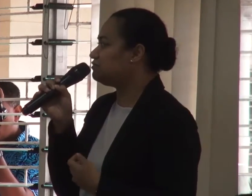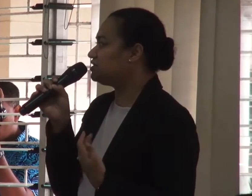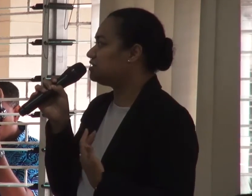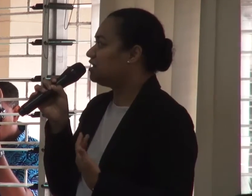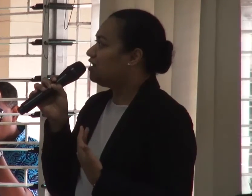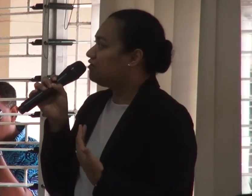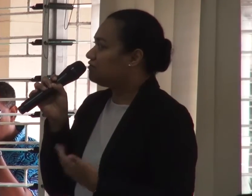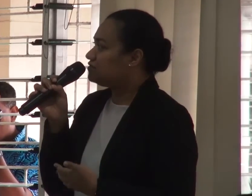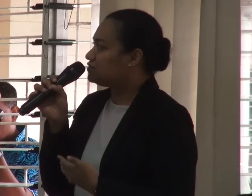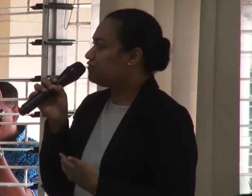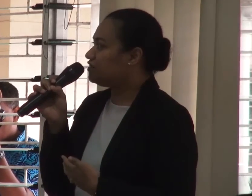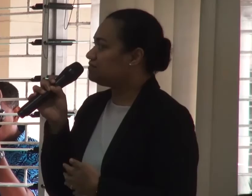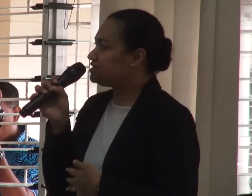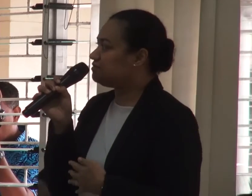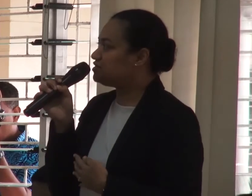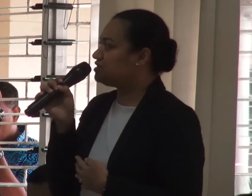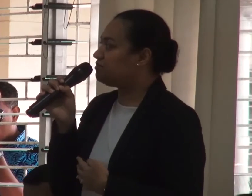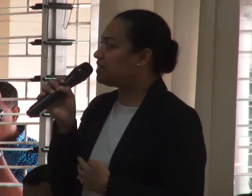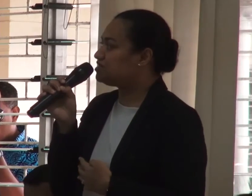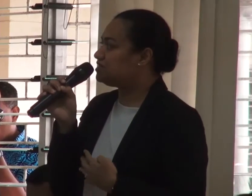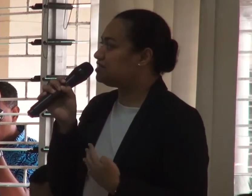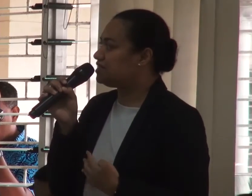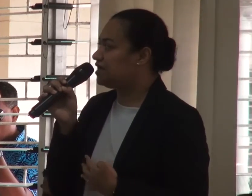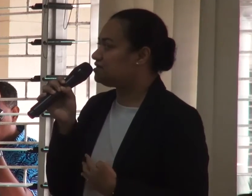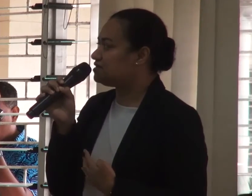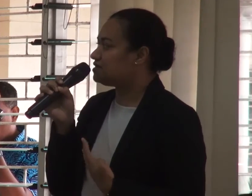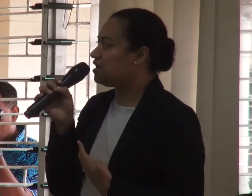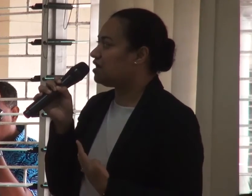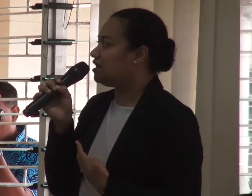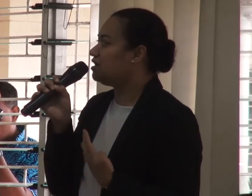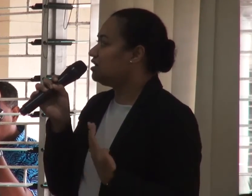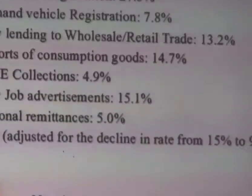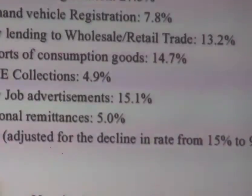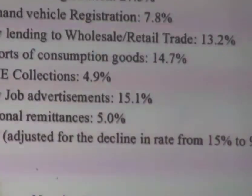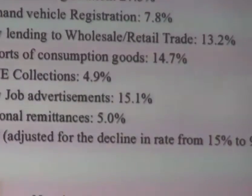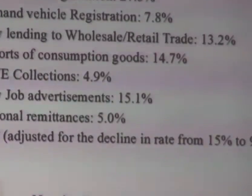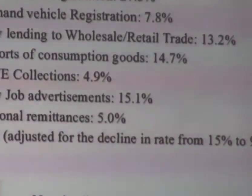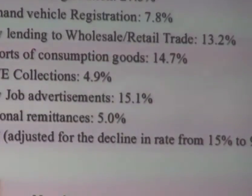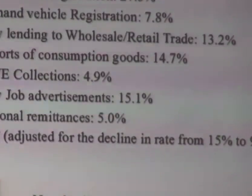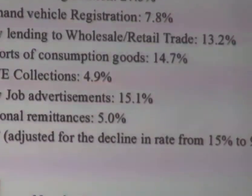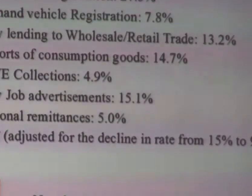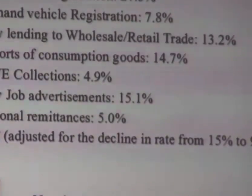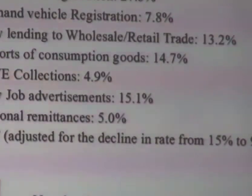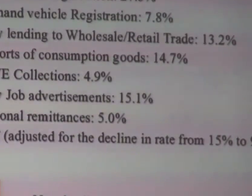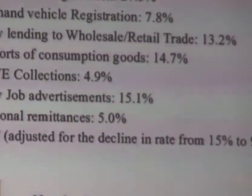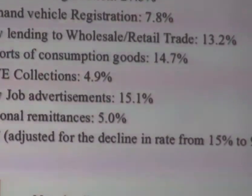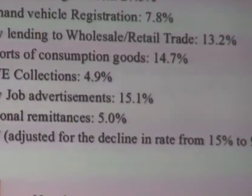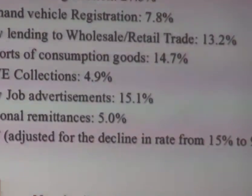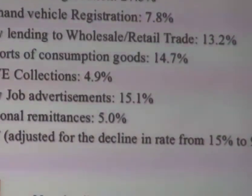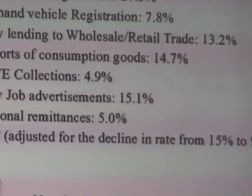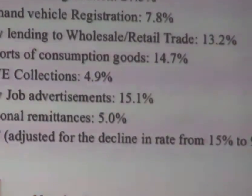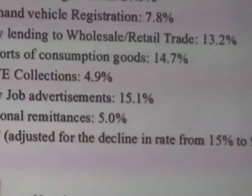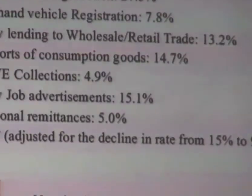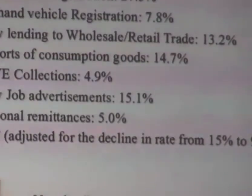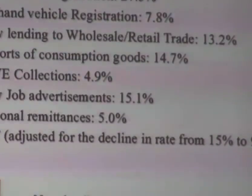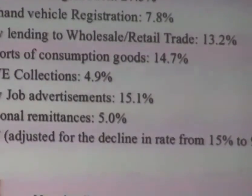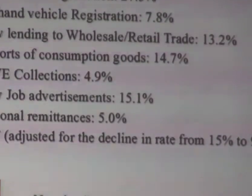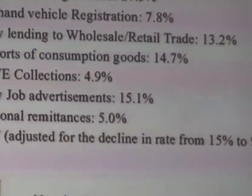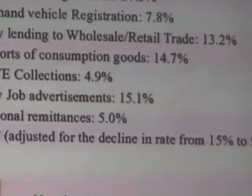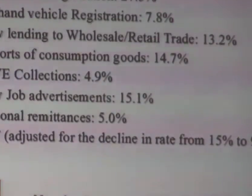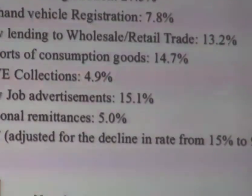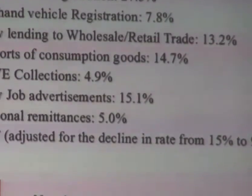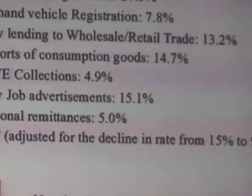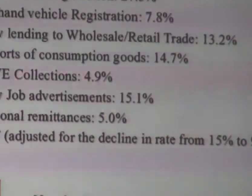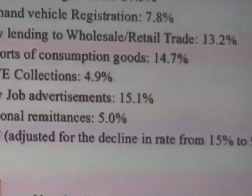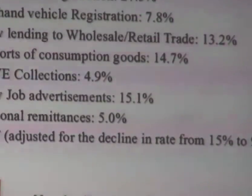and consumption. So for consumption, the partial indicators are the other. So we see a decline in